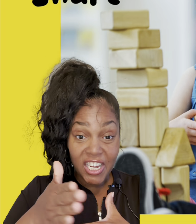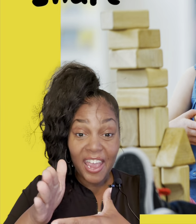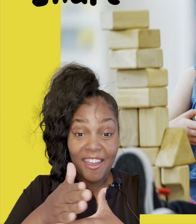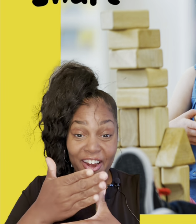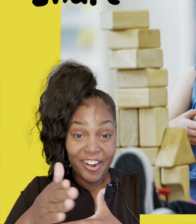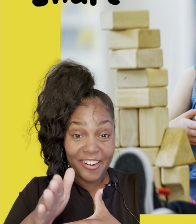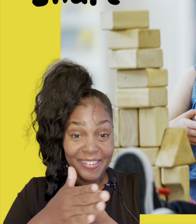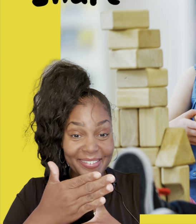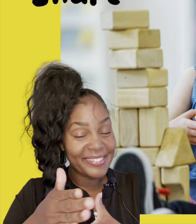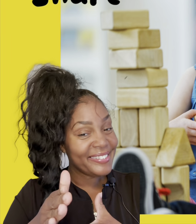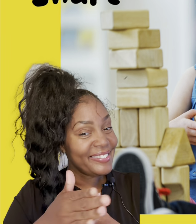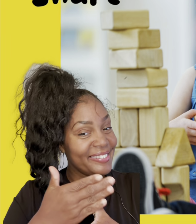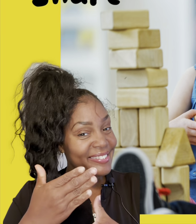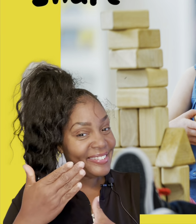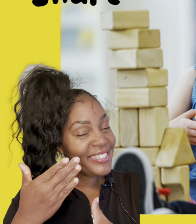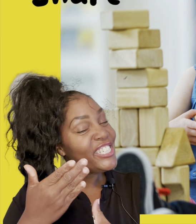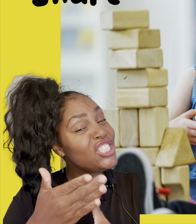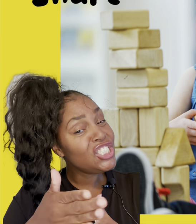Share.